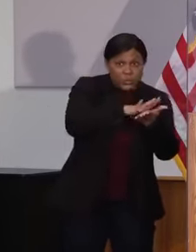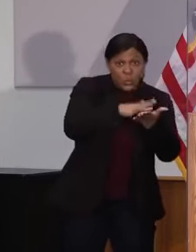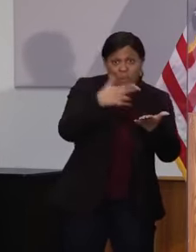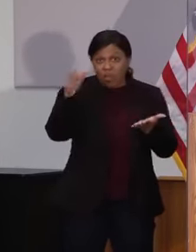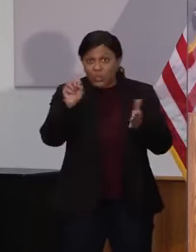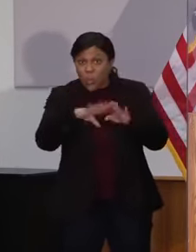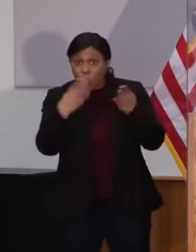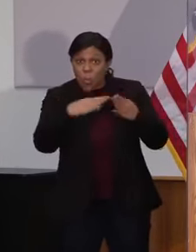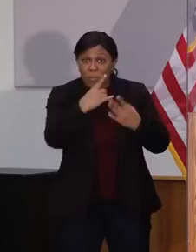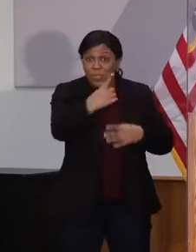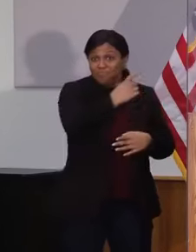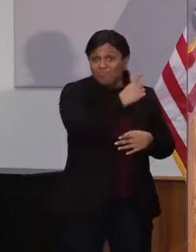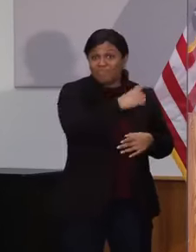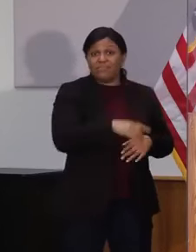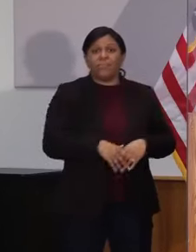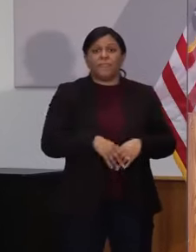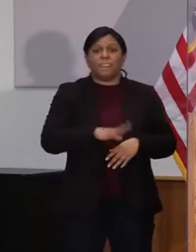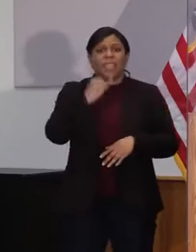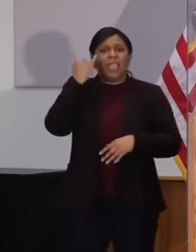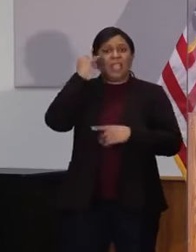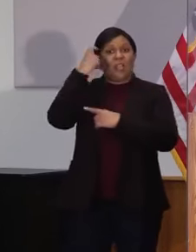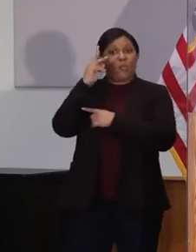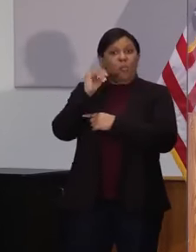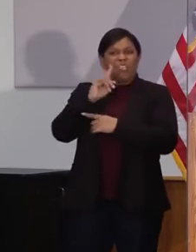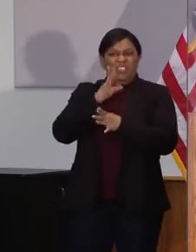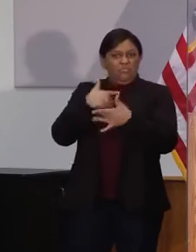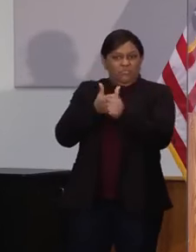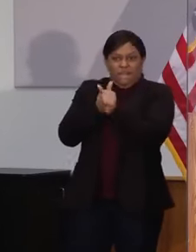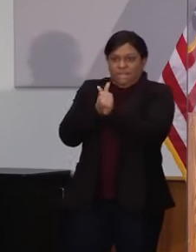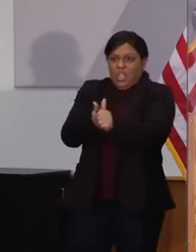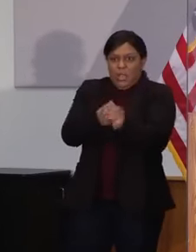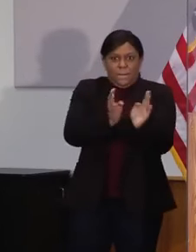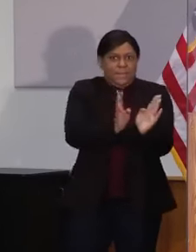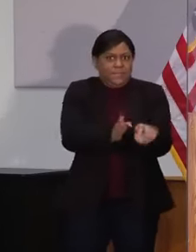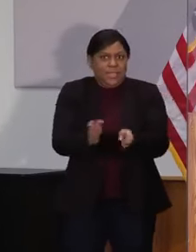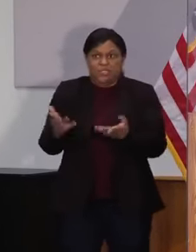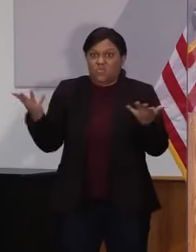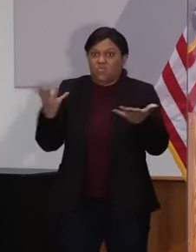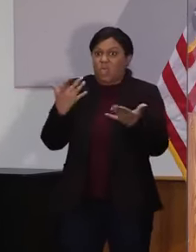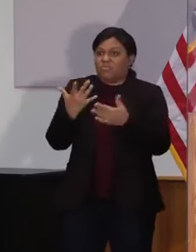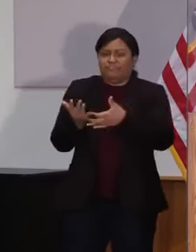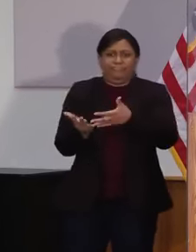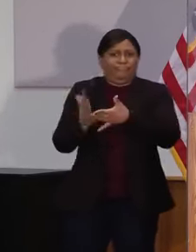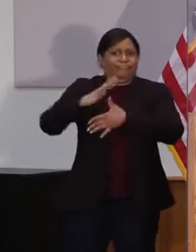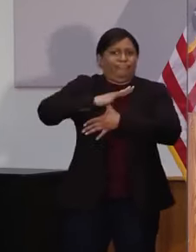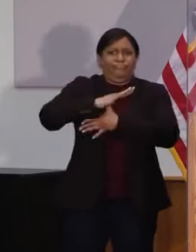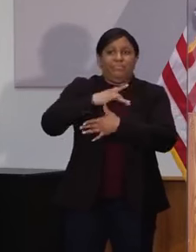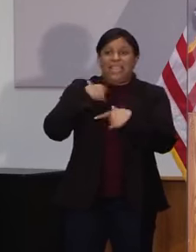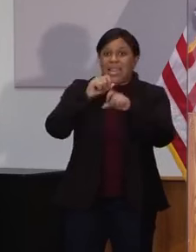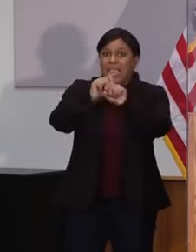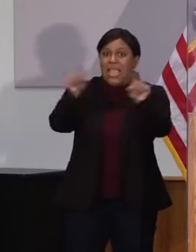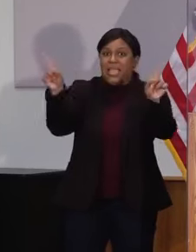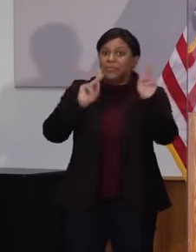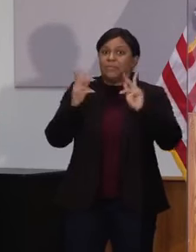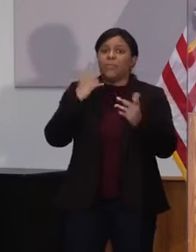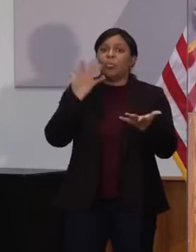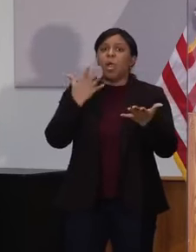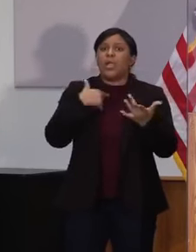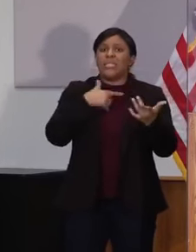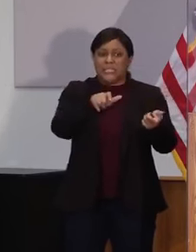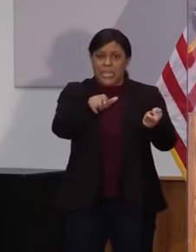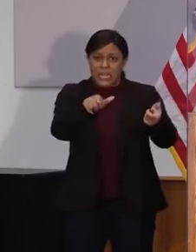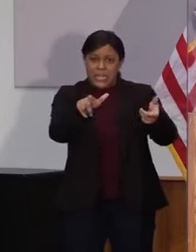think following the plan, that's the direction. I made it very clear in December that was a top priority. When I asked Minnesotans for us to dial back, when I asked